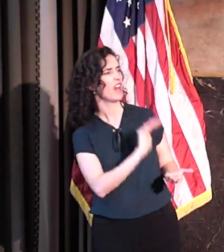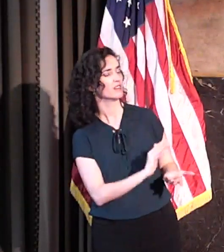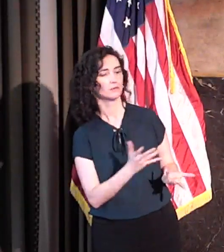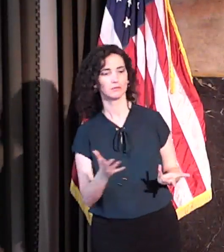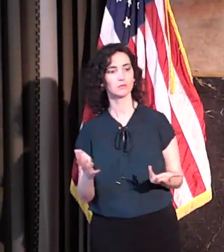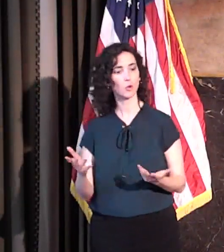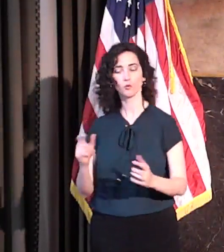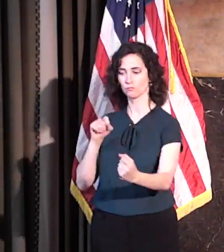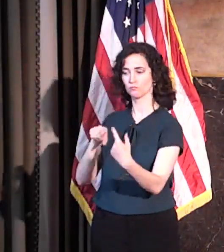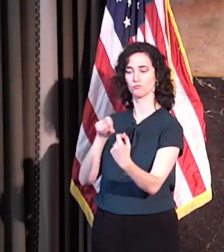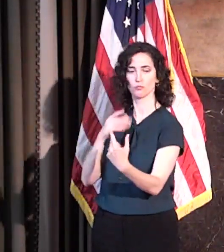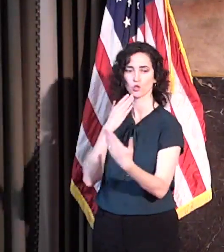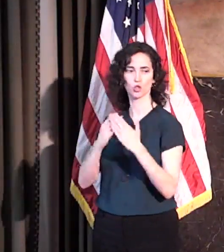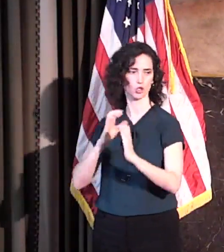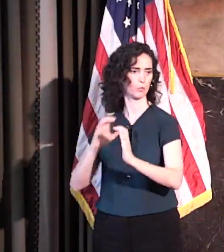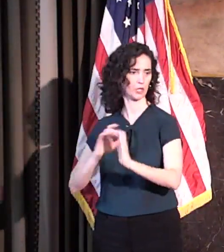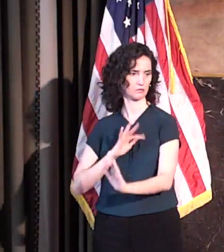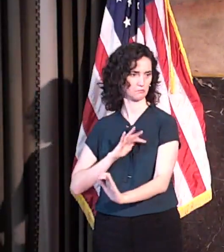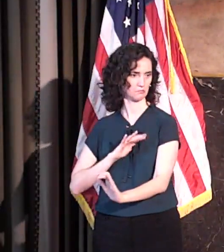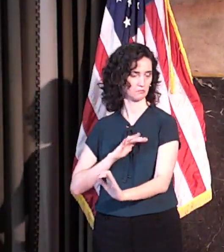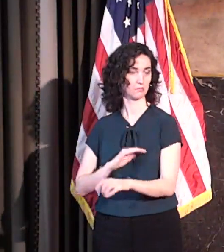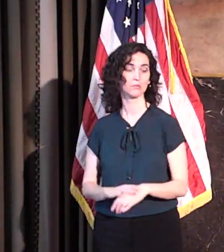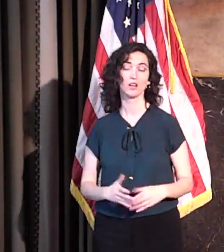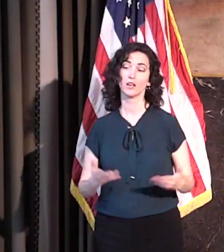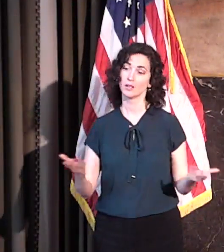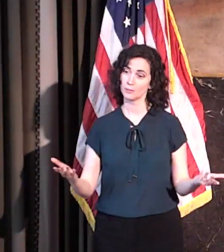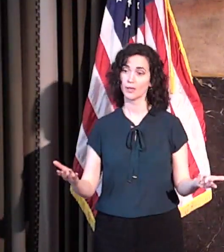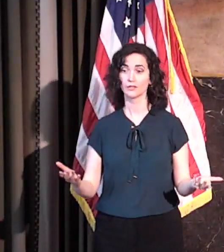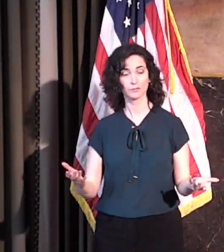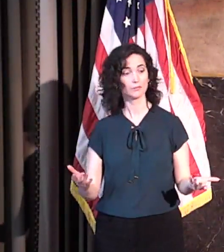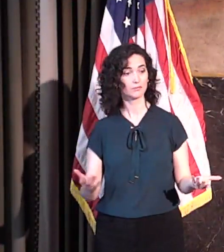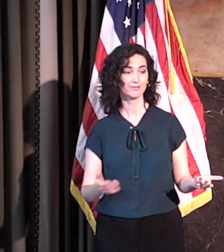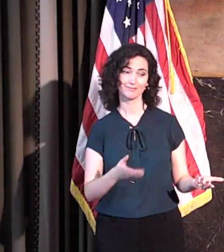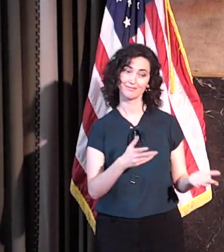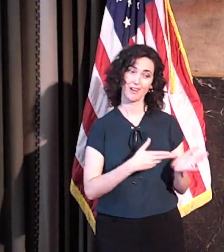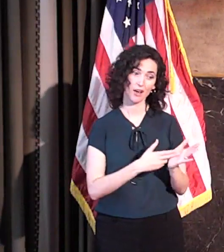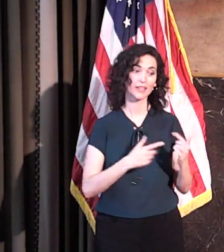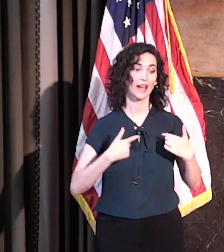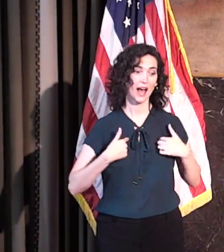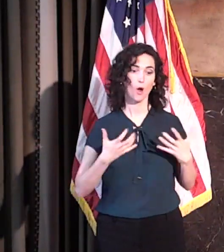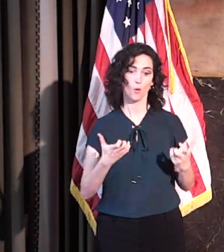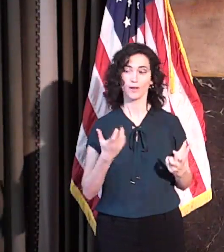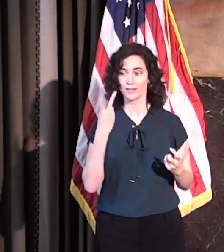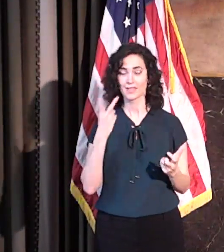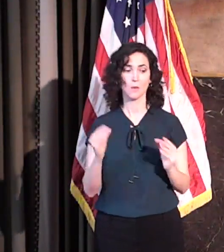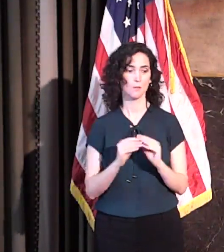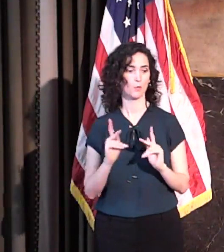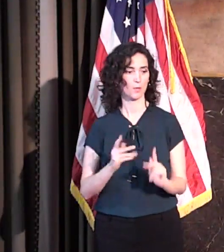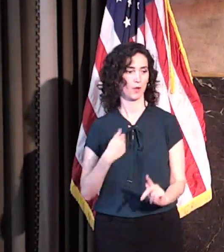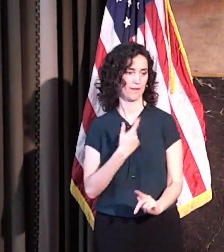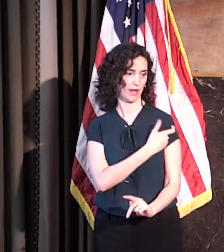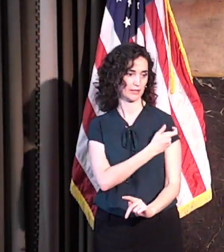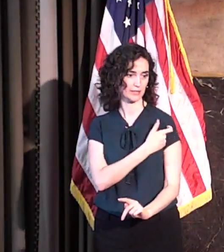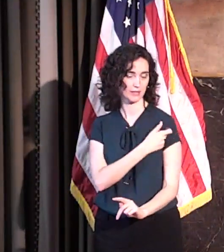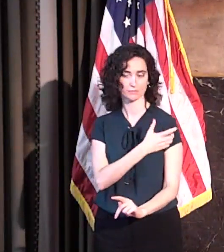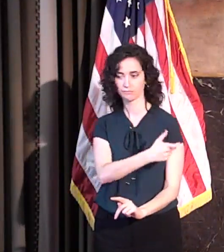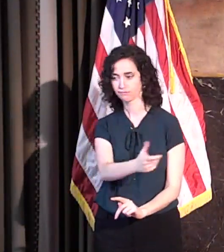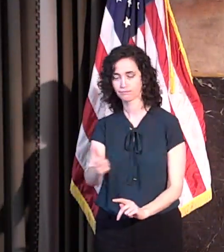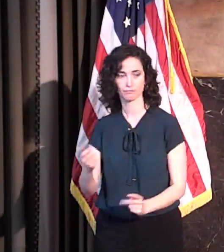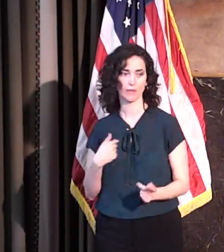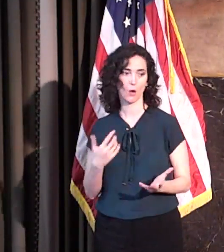gone well. Look, there's no question. I am eager to see more vaccinations. There's absolutely. We